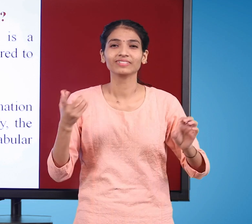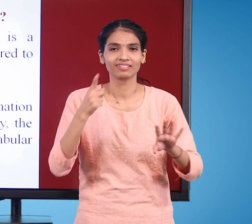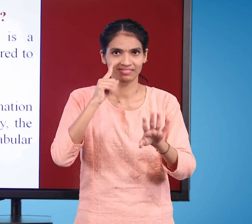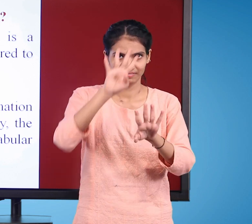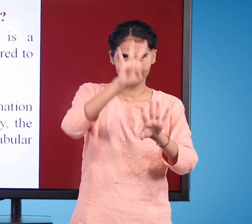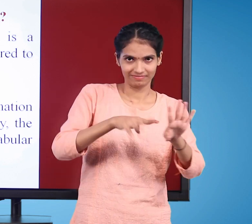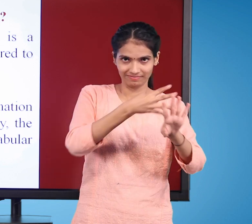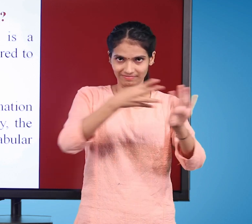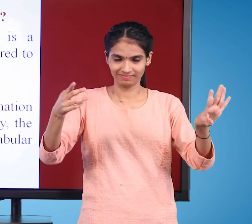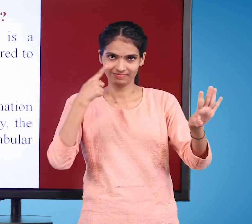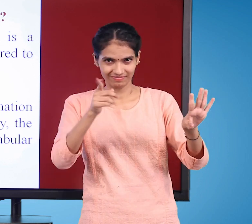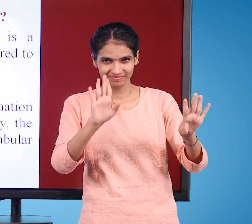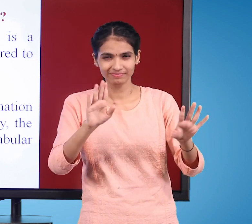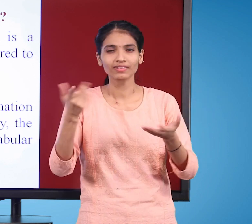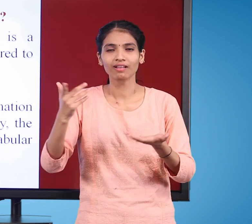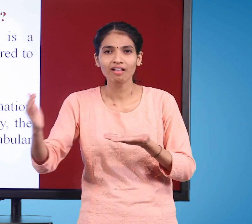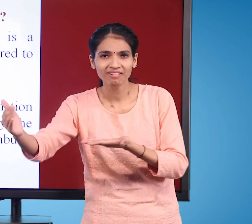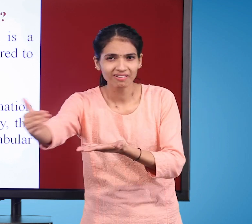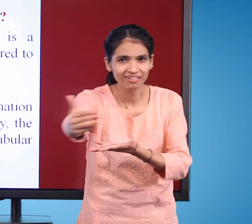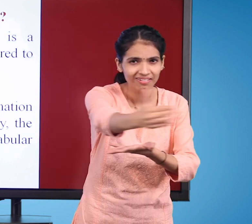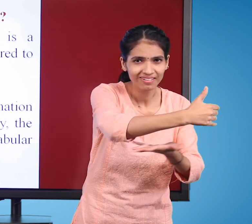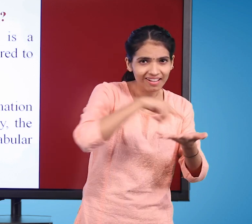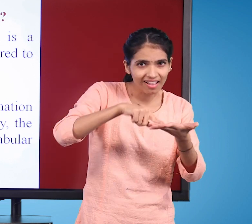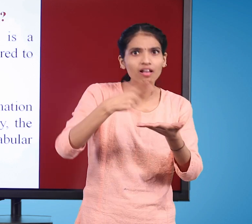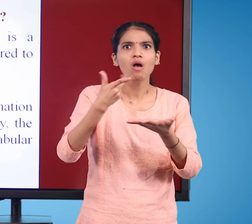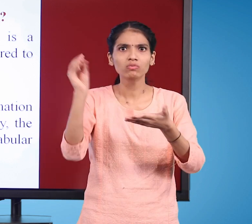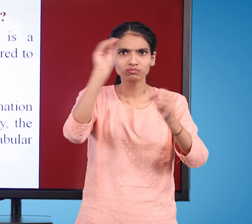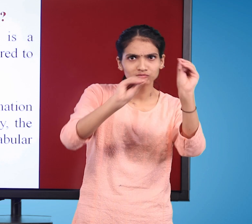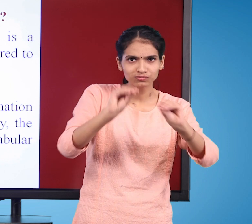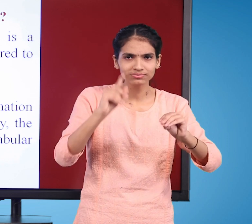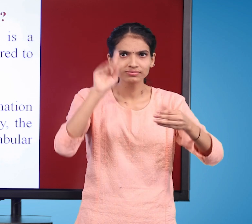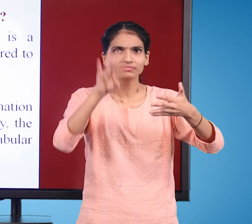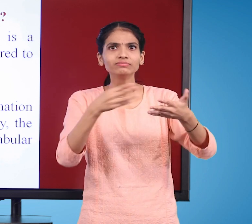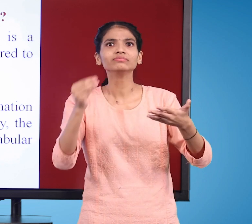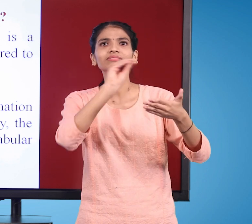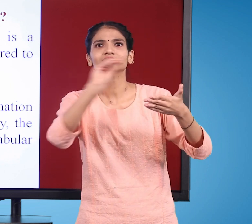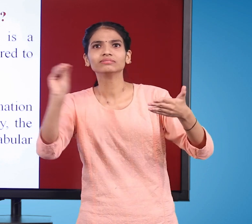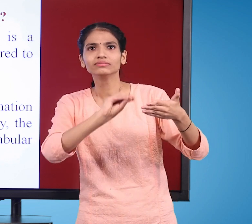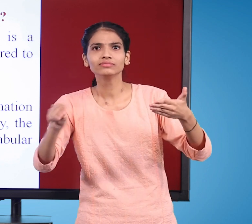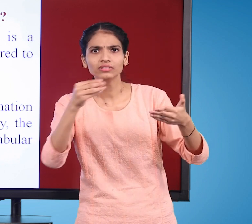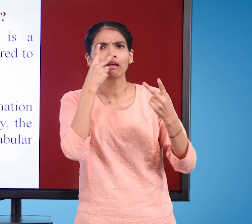We have seen that data is a collection of numbers gathered to give some information.